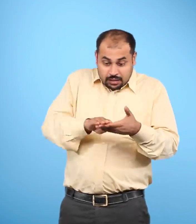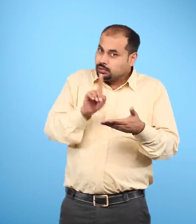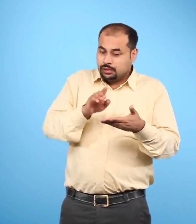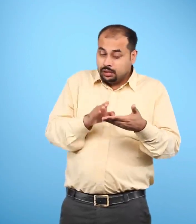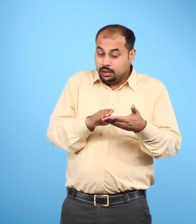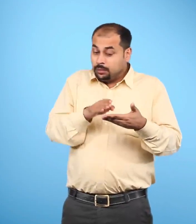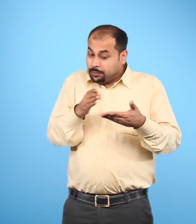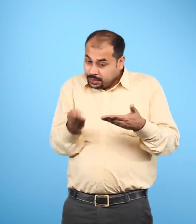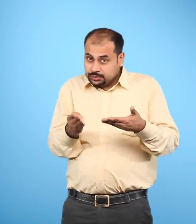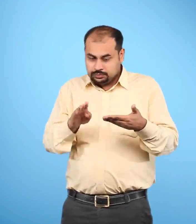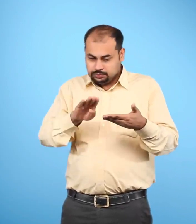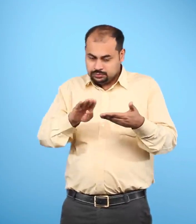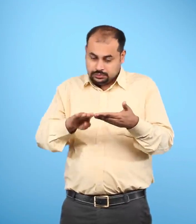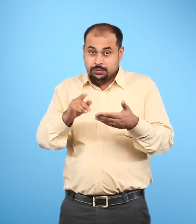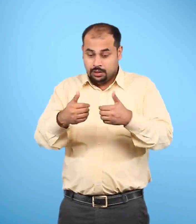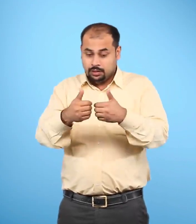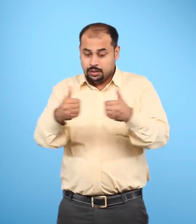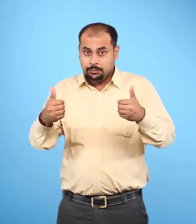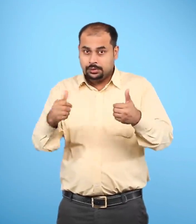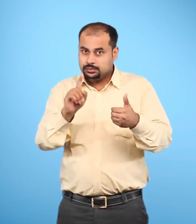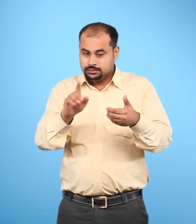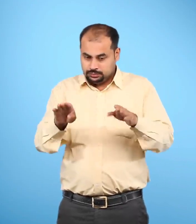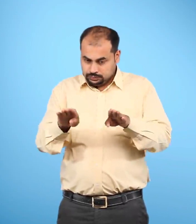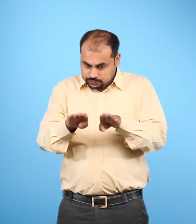But it must not overlap the first shape.